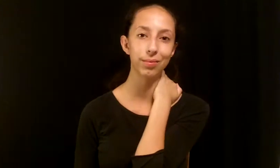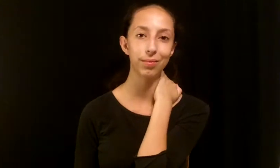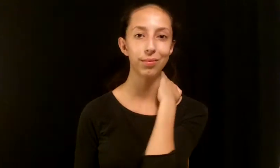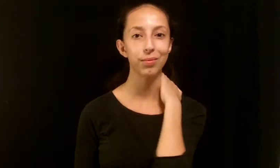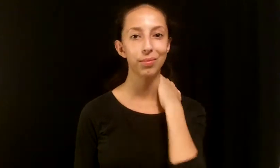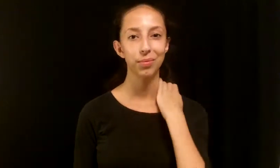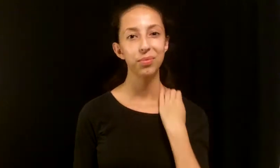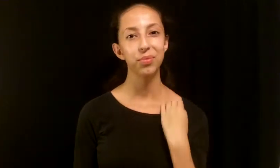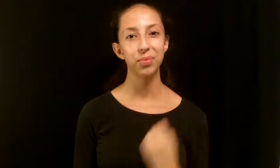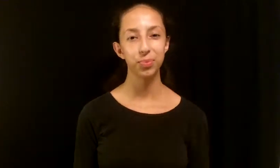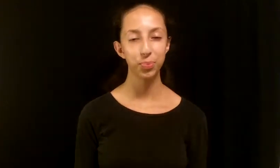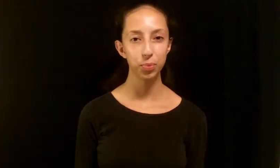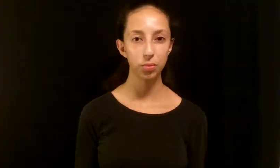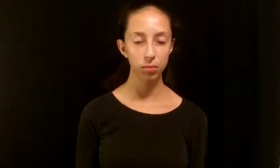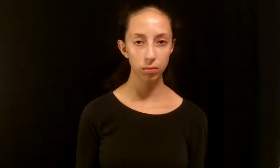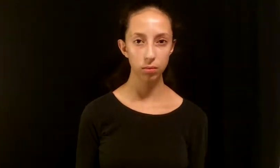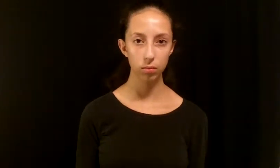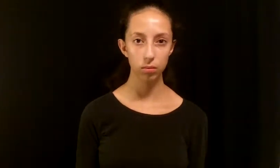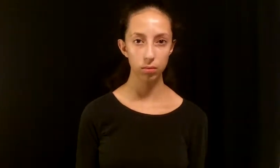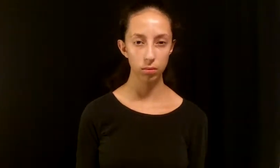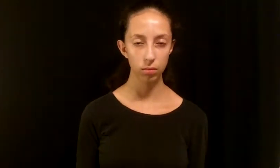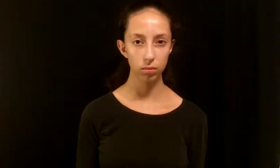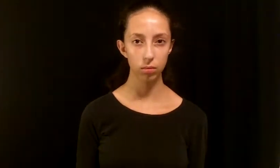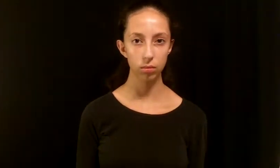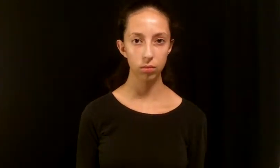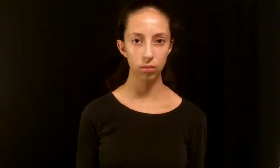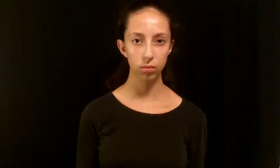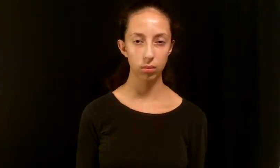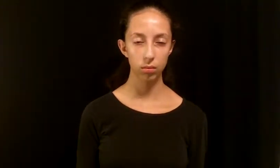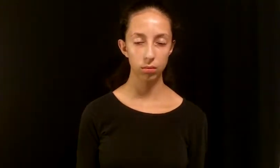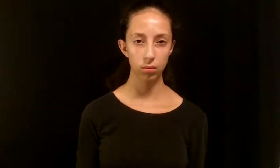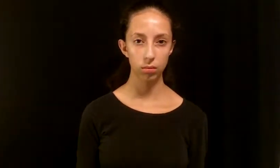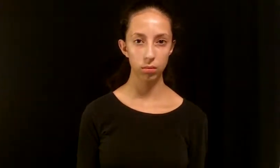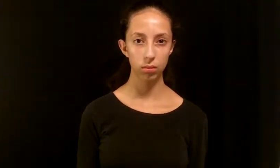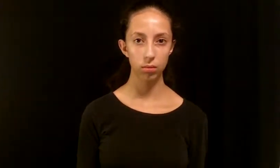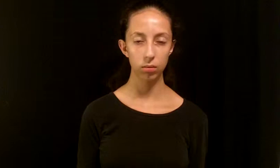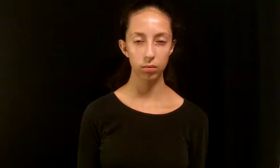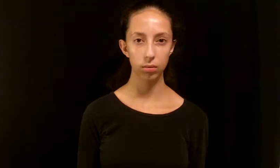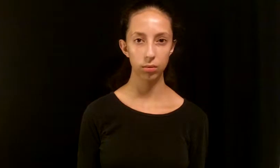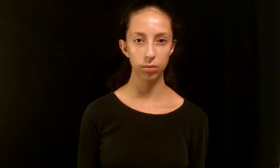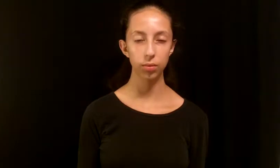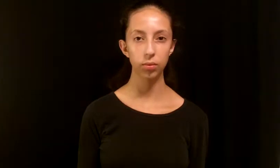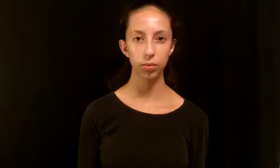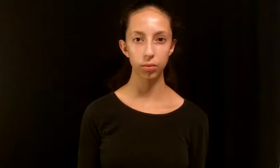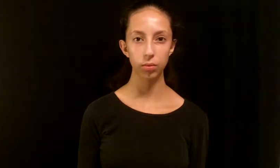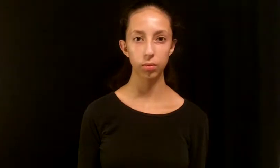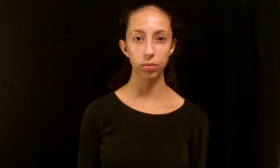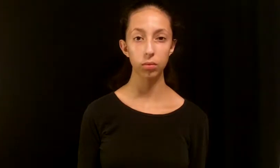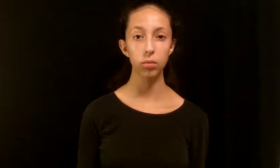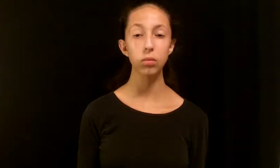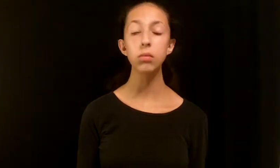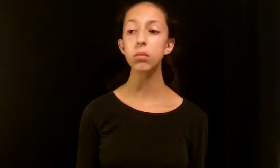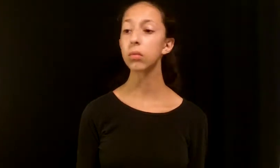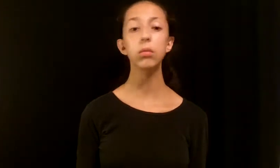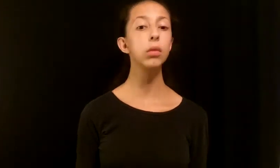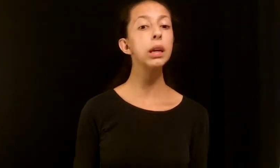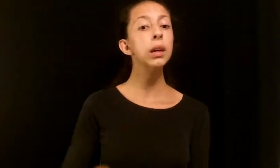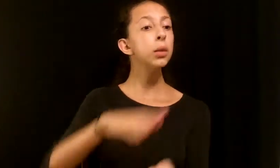for each other. I think of school as back in like Little House on the Prairie, when the school teacher is getting everybody's attention and